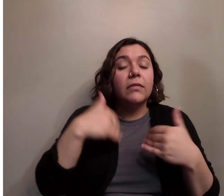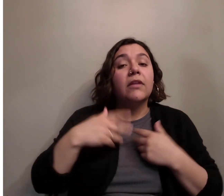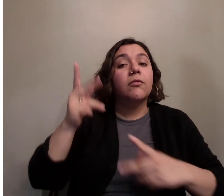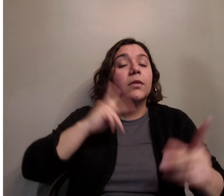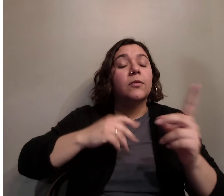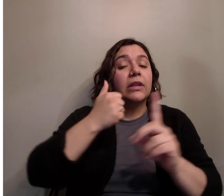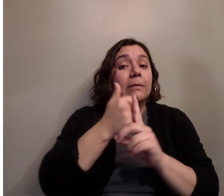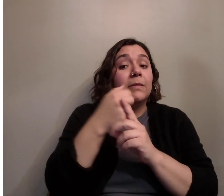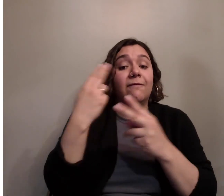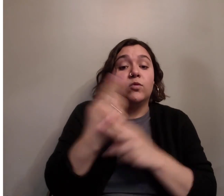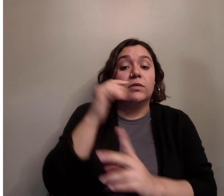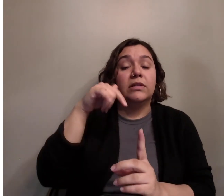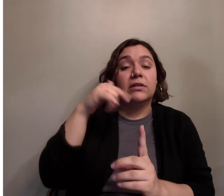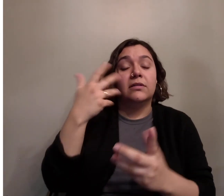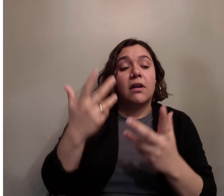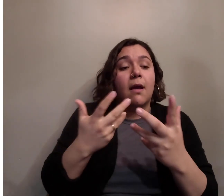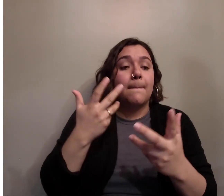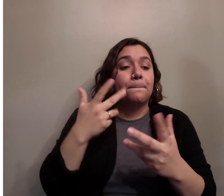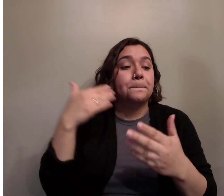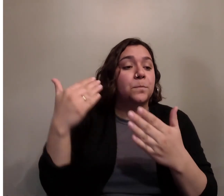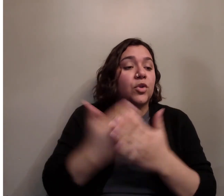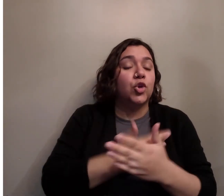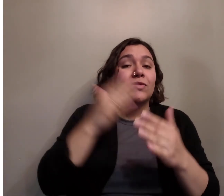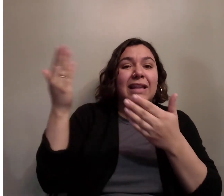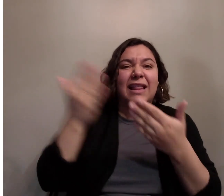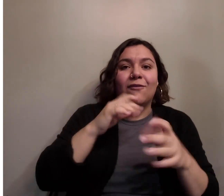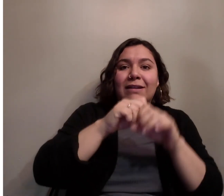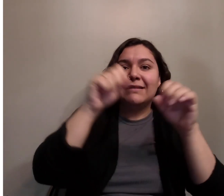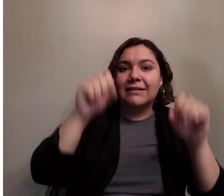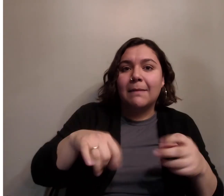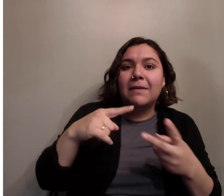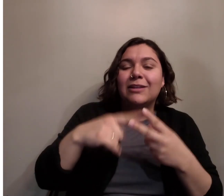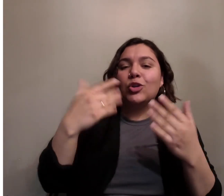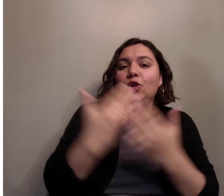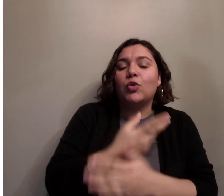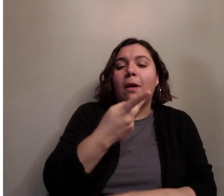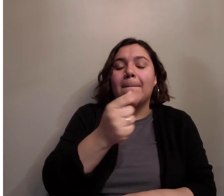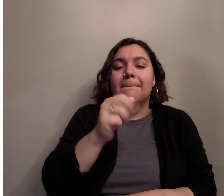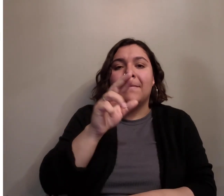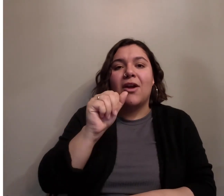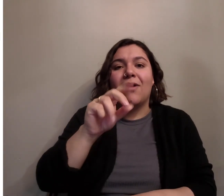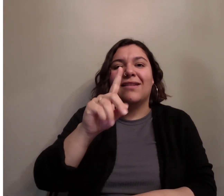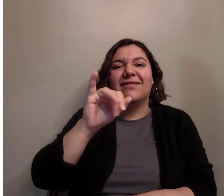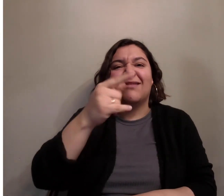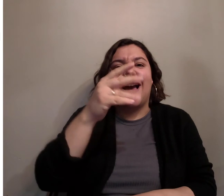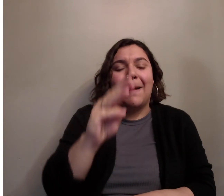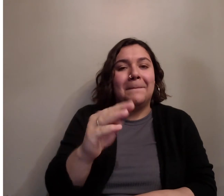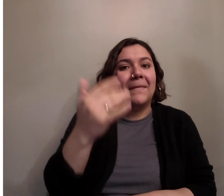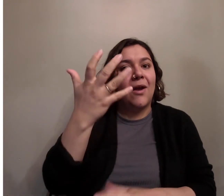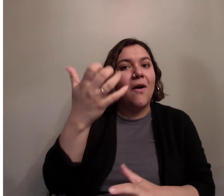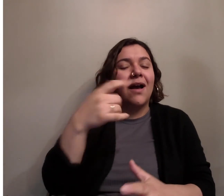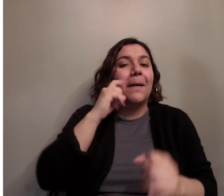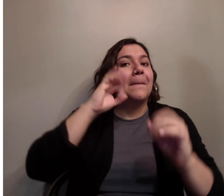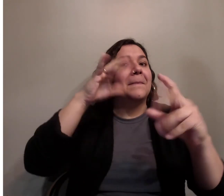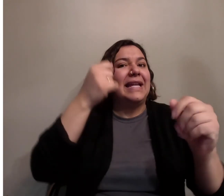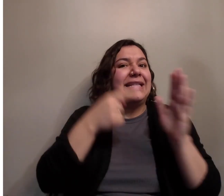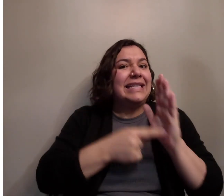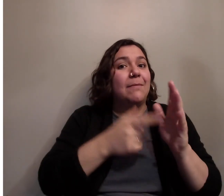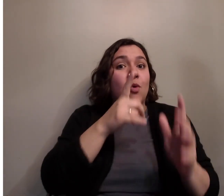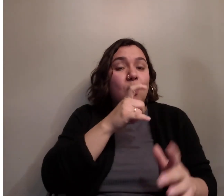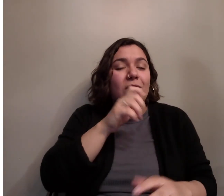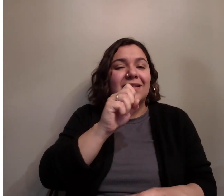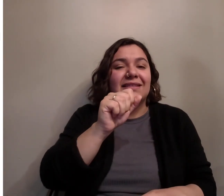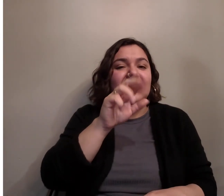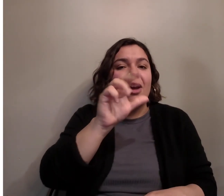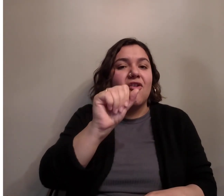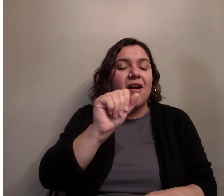There's good, and again, there's going to be people that use this new, the new delivery system and this new paradigm well. Sarah Cooper, I think, is an amazing